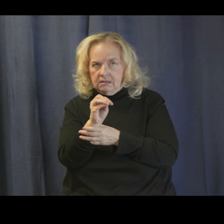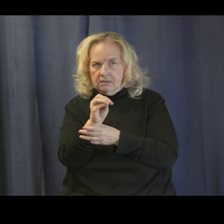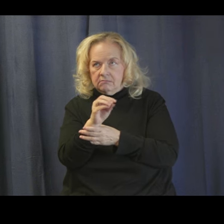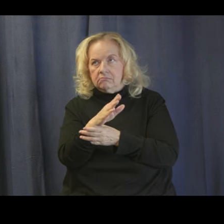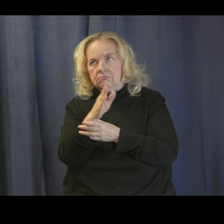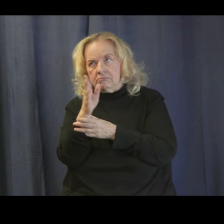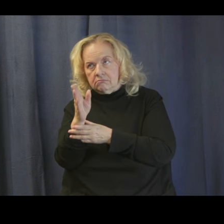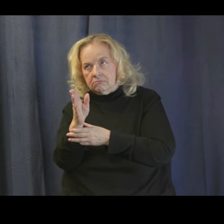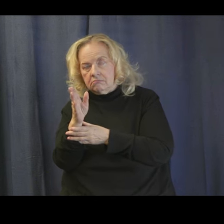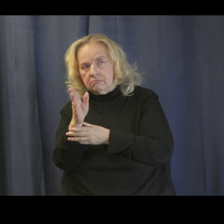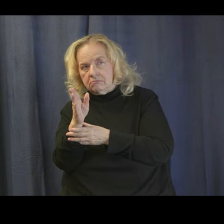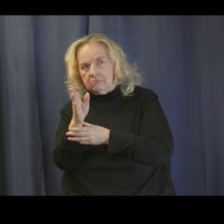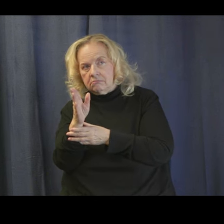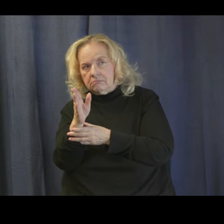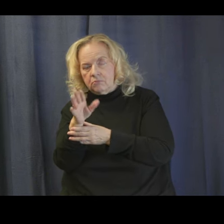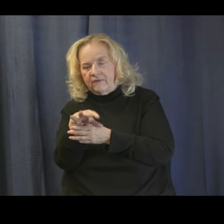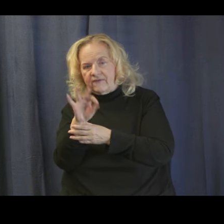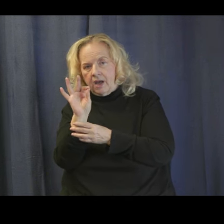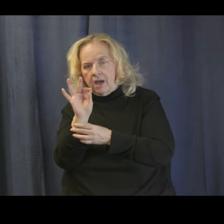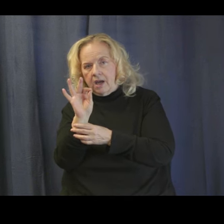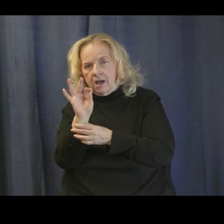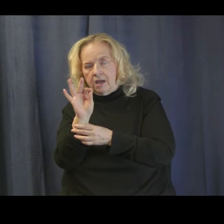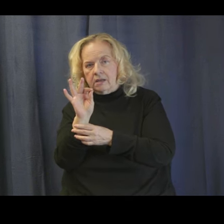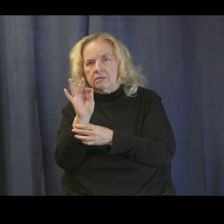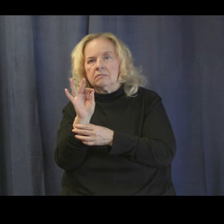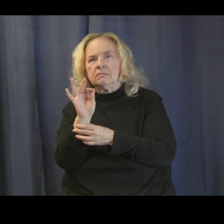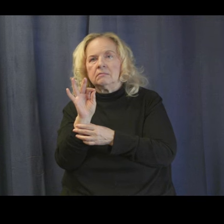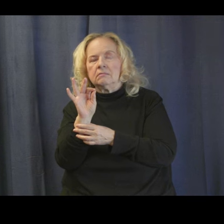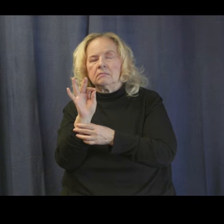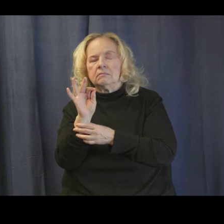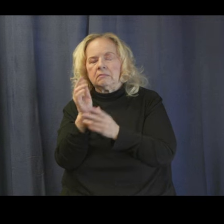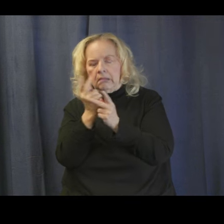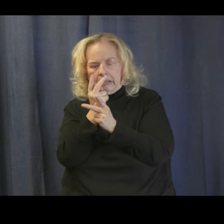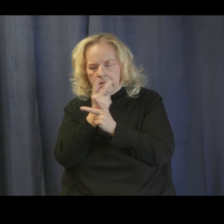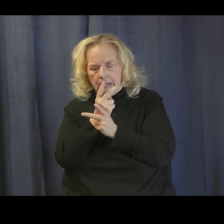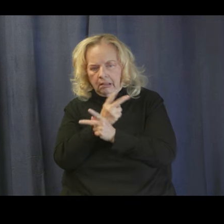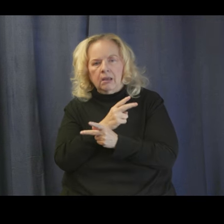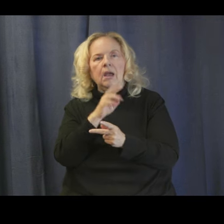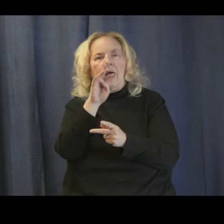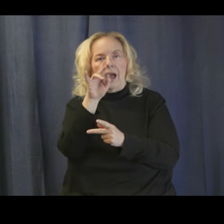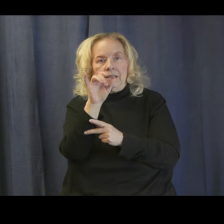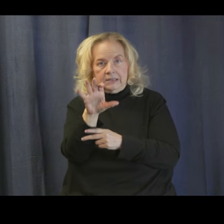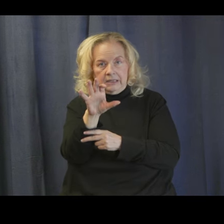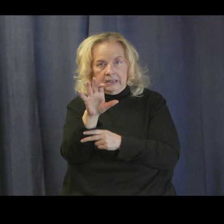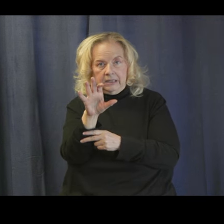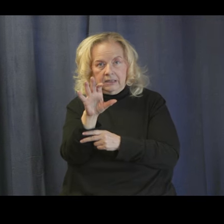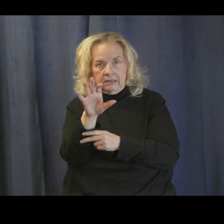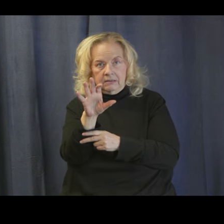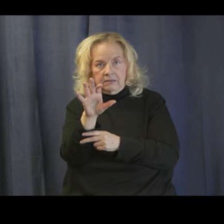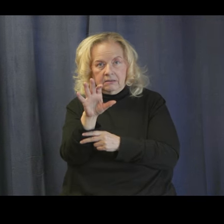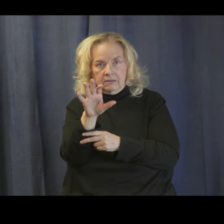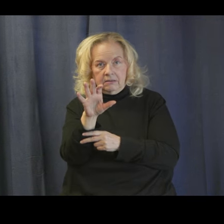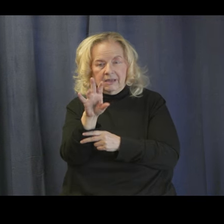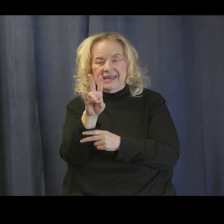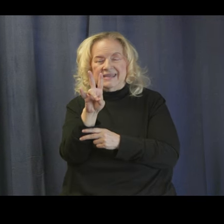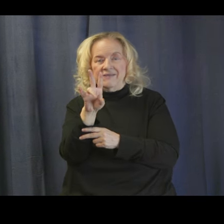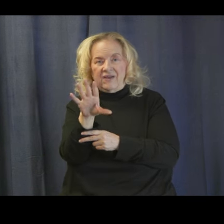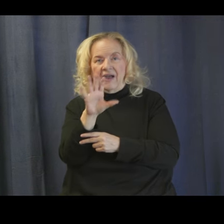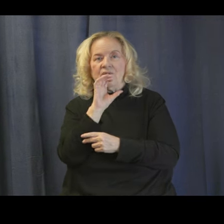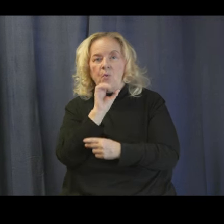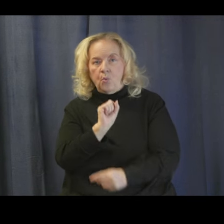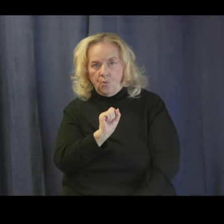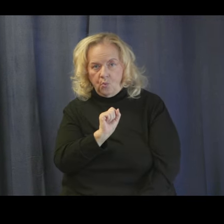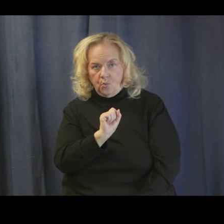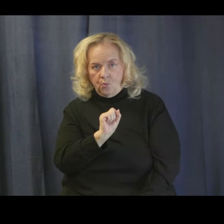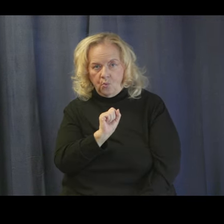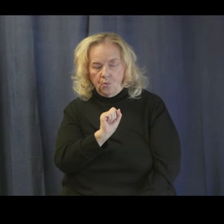160. Okay, but then what do we find? That Isaac was